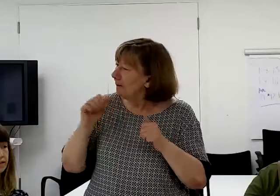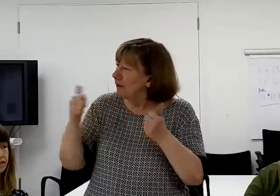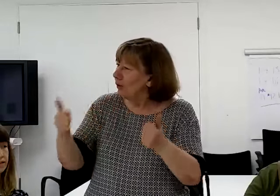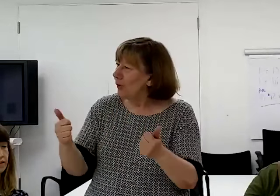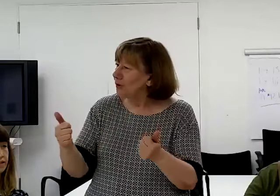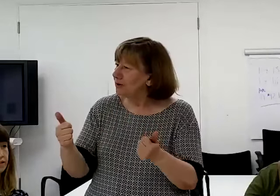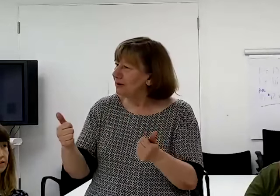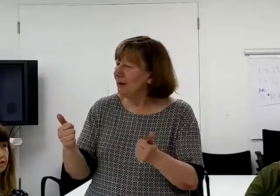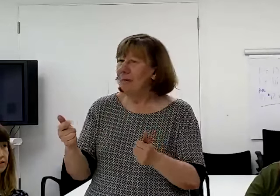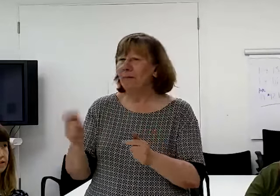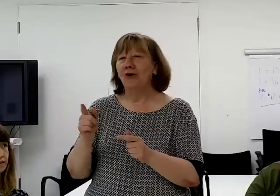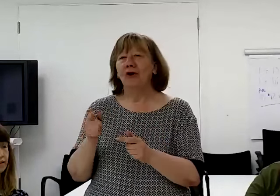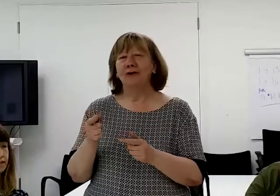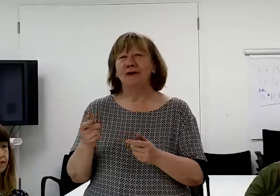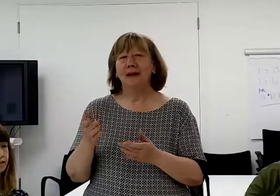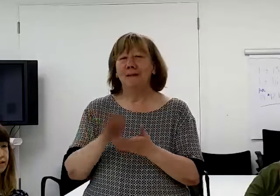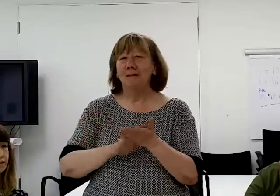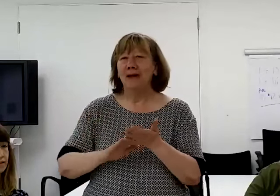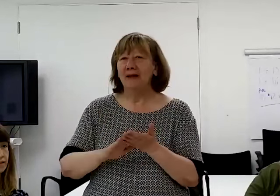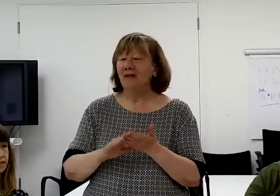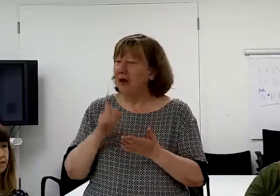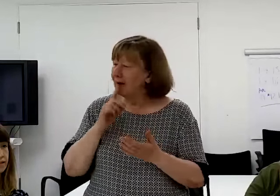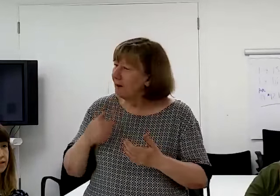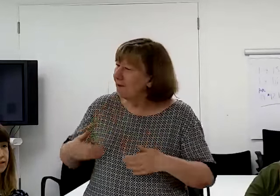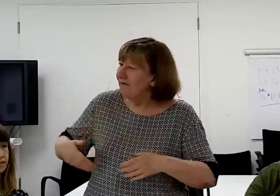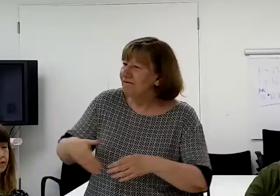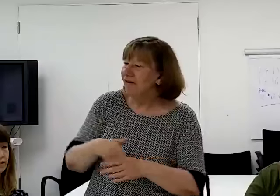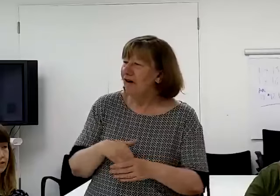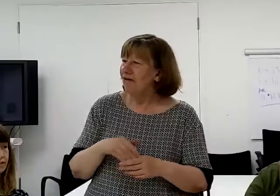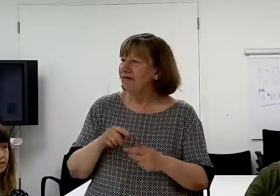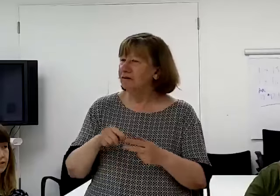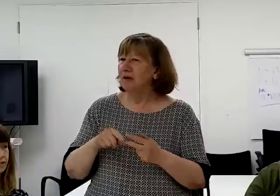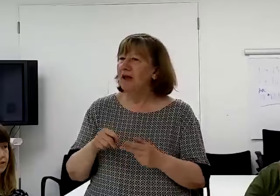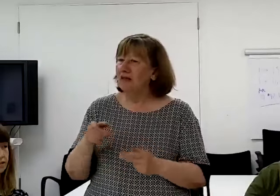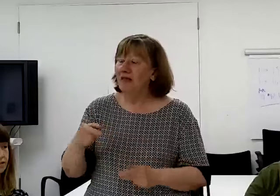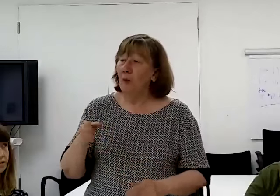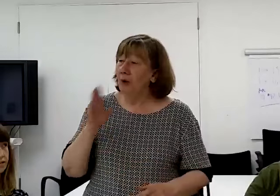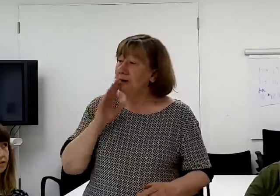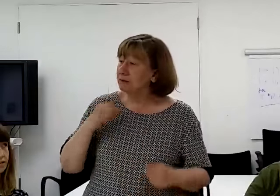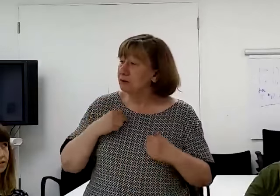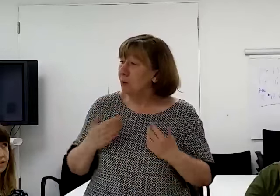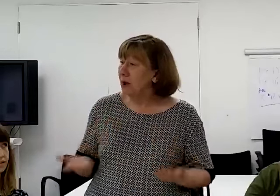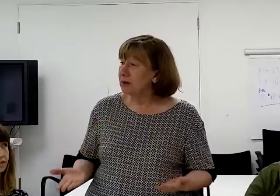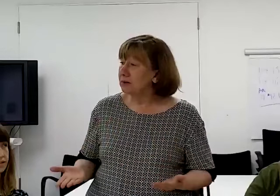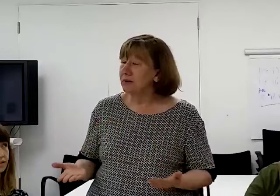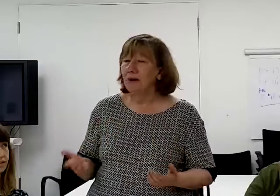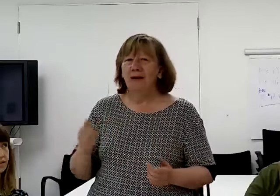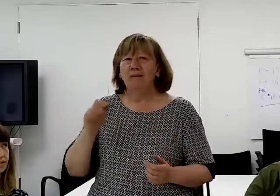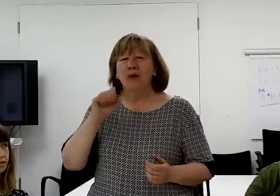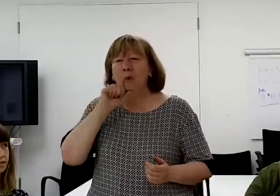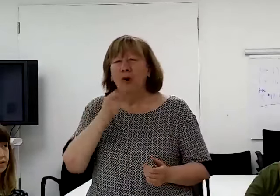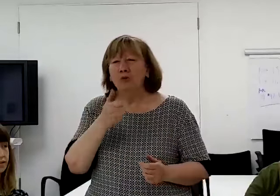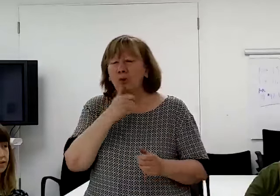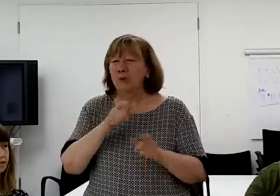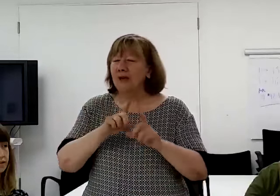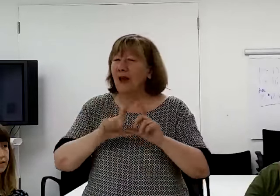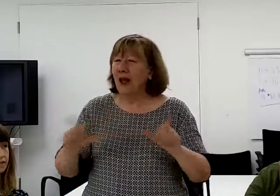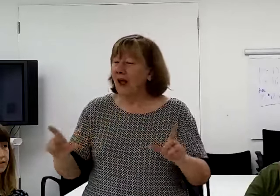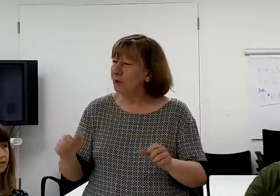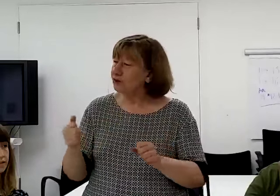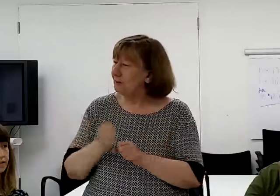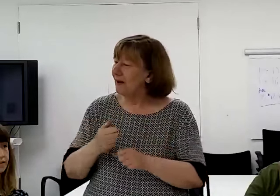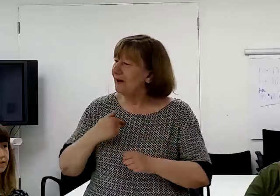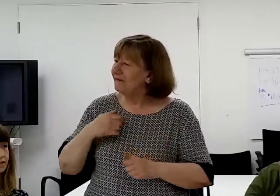support. For me, it looks like the future could be good. It means that we can be involved and they will listen to us.